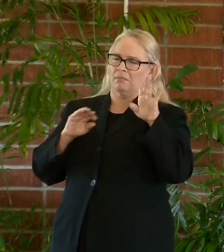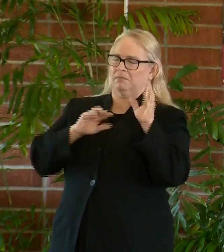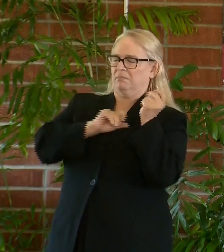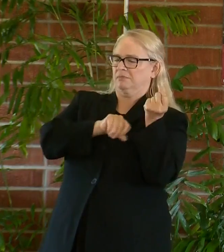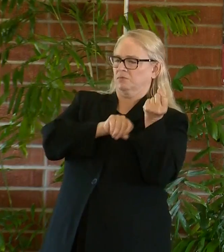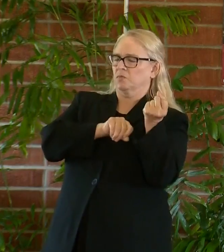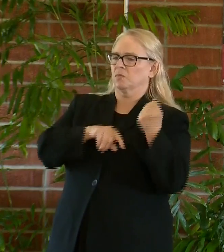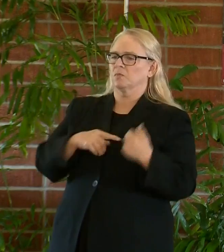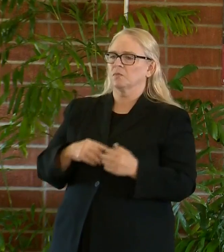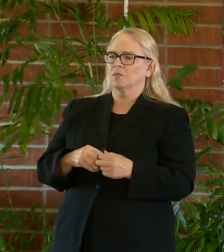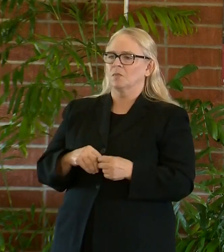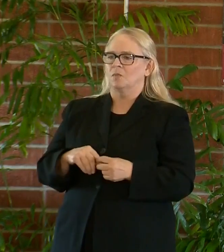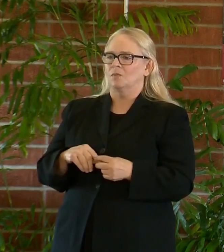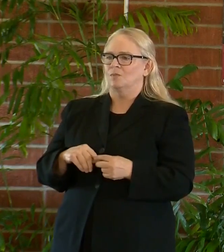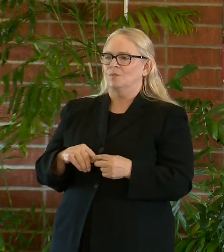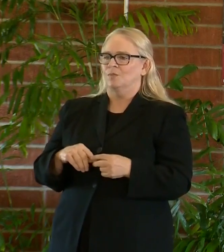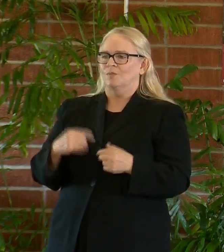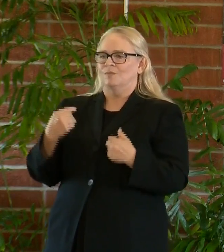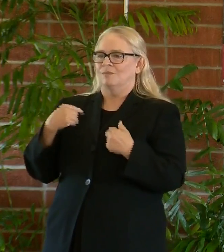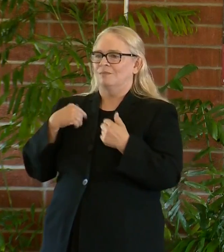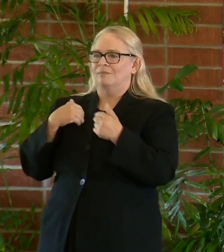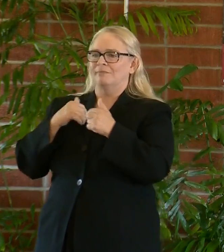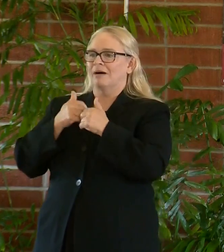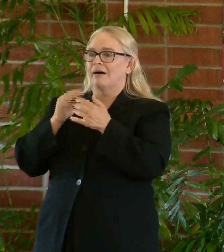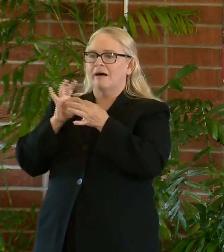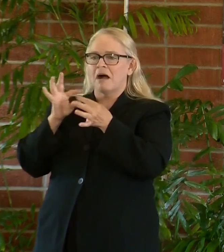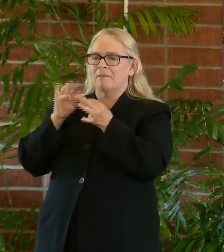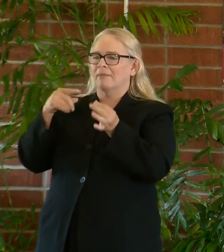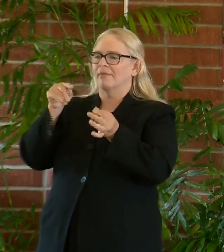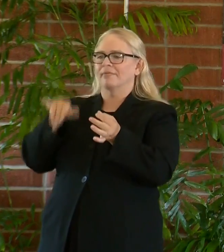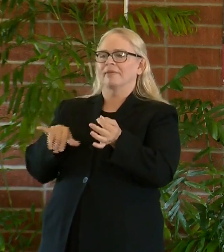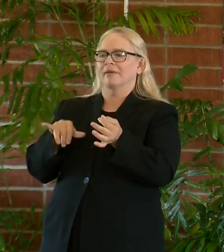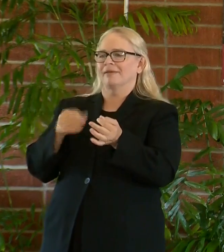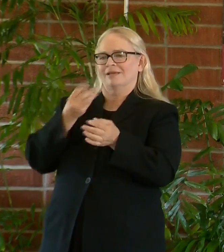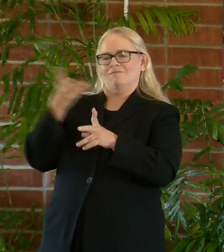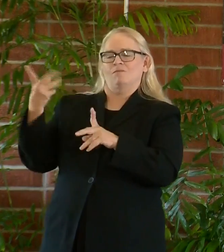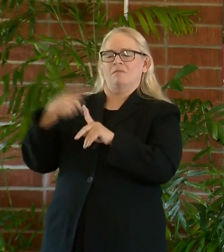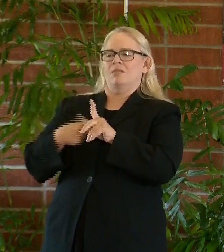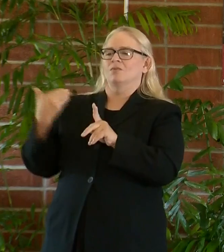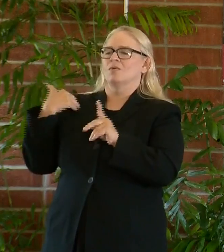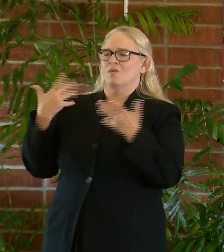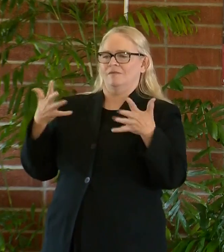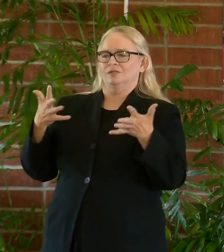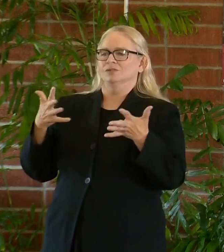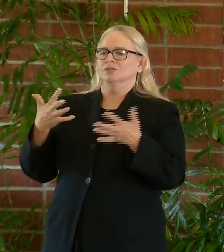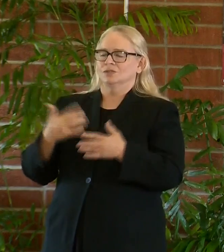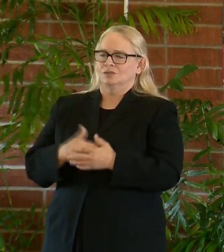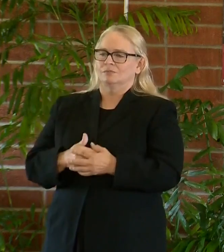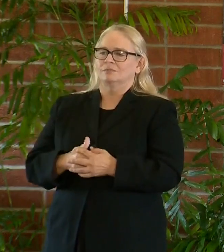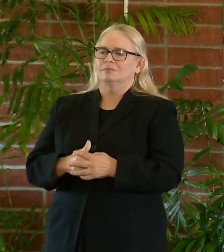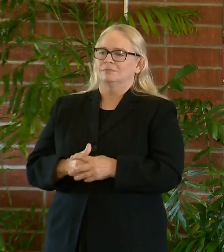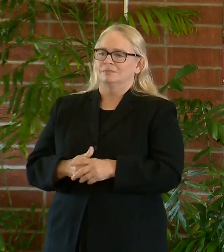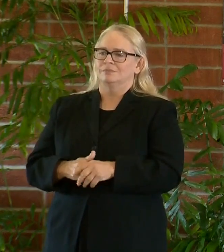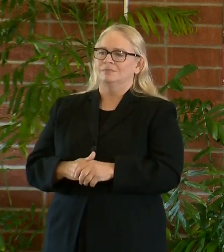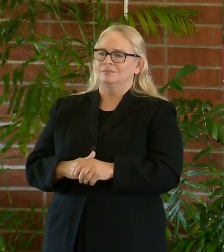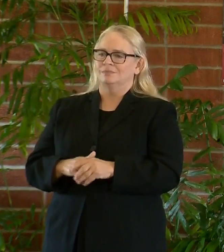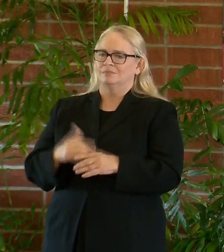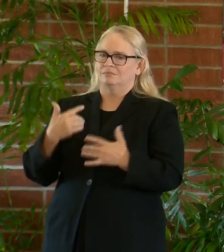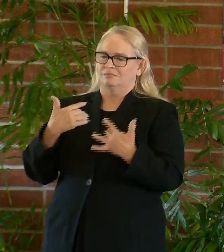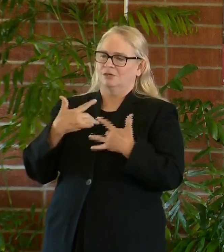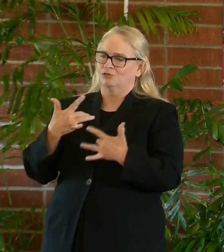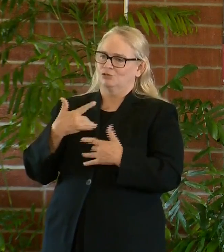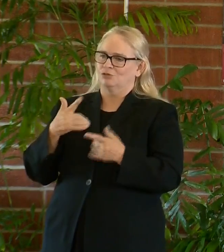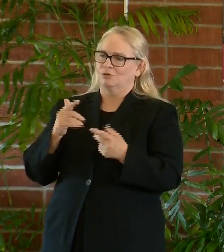back to comments I made many, many months ago, and sort of anticipatory comments of concerns, not just with